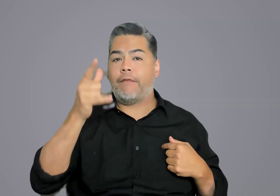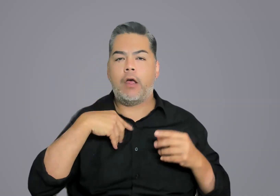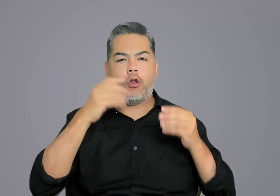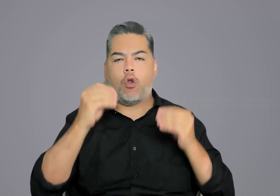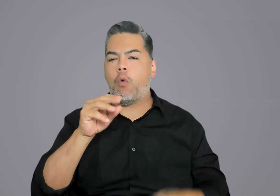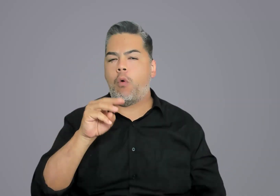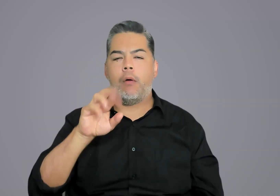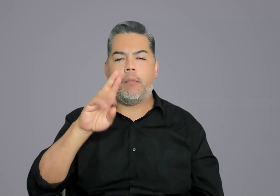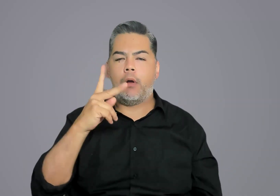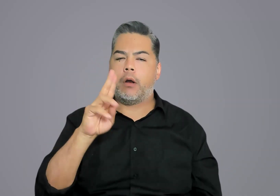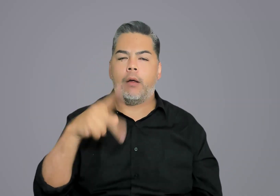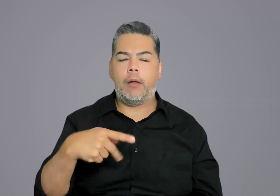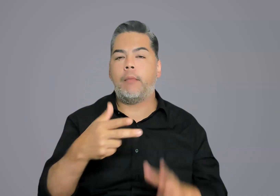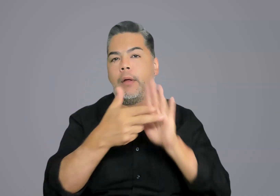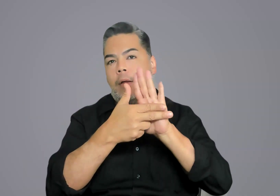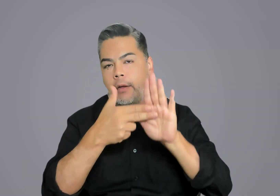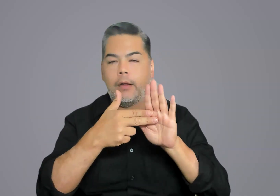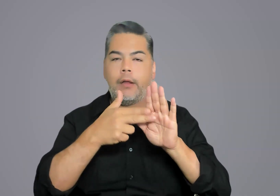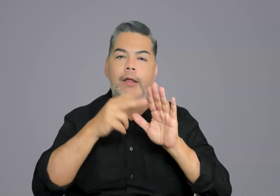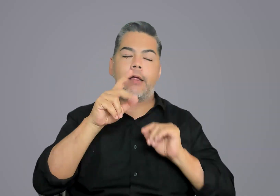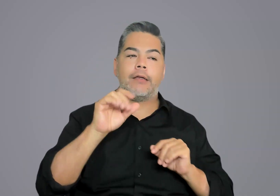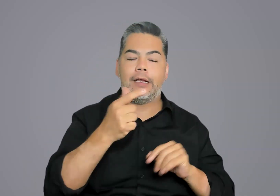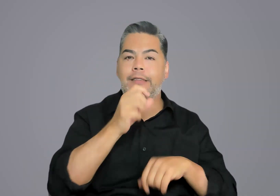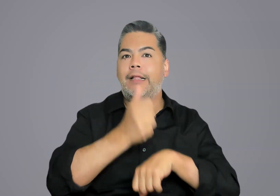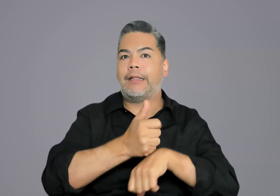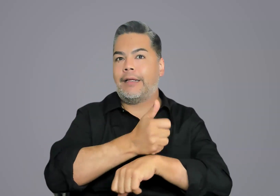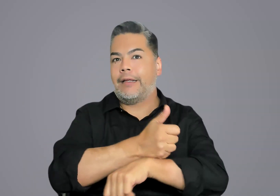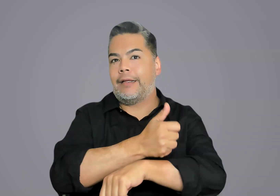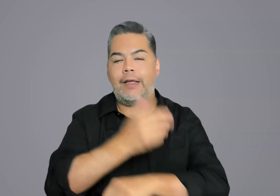So we were talking about headings and landmarks, and that's markup.